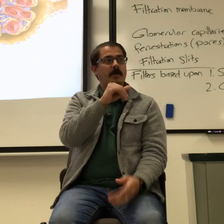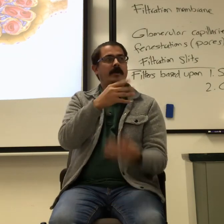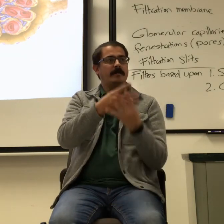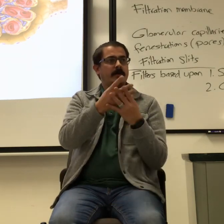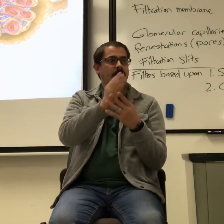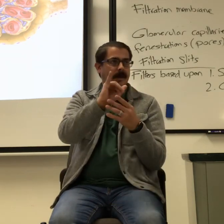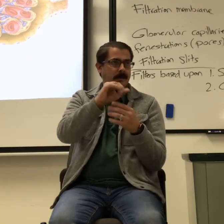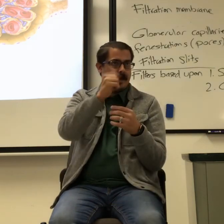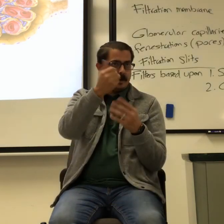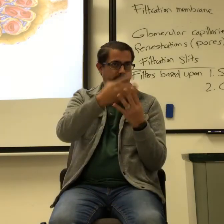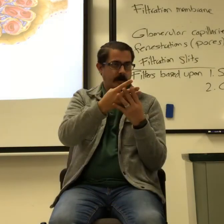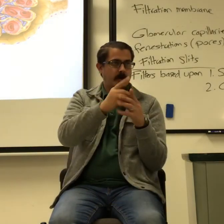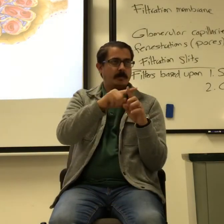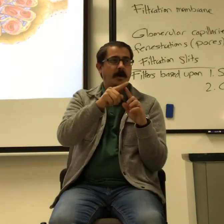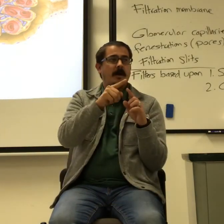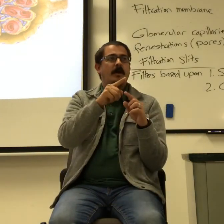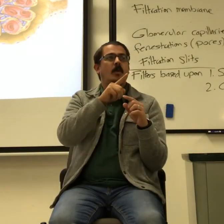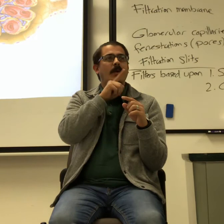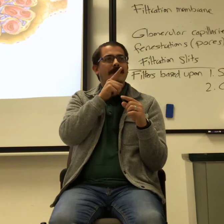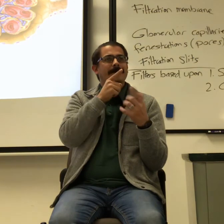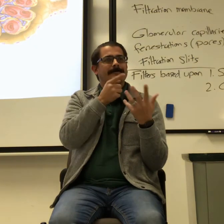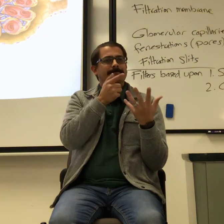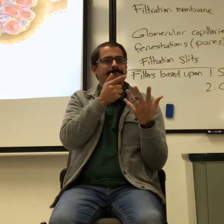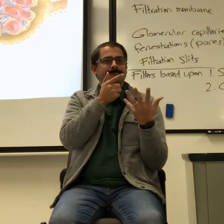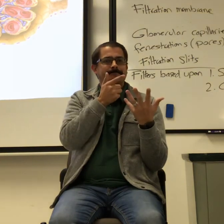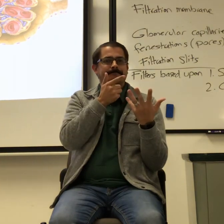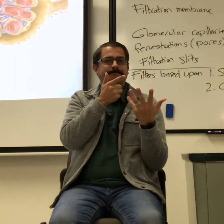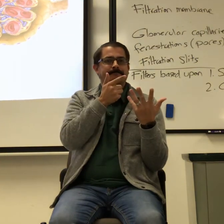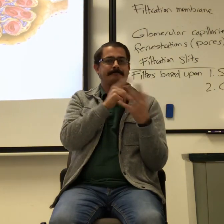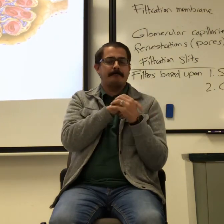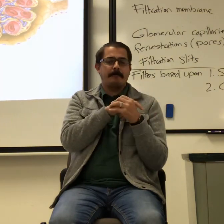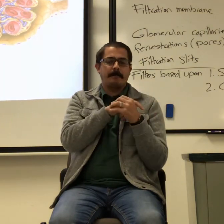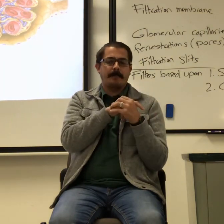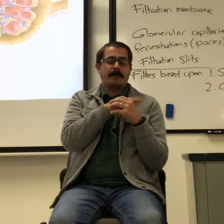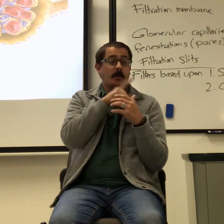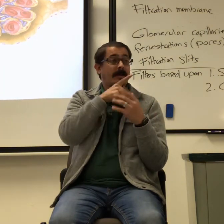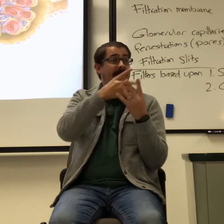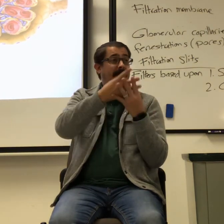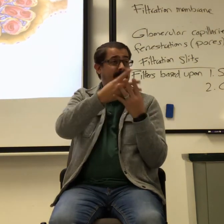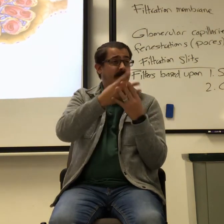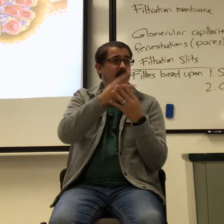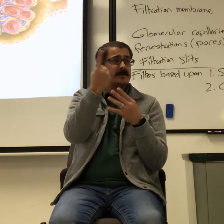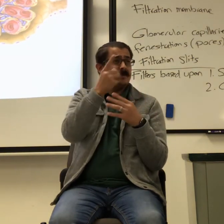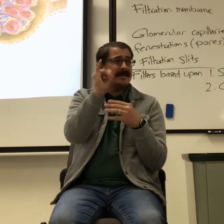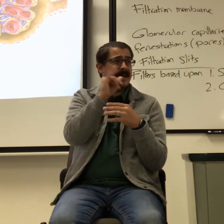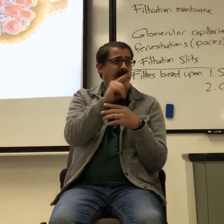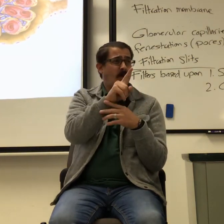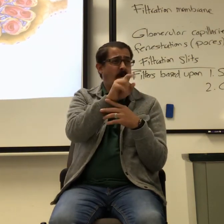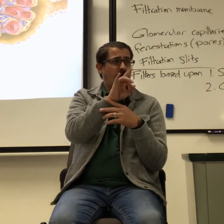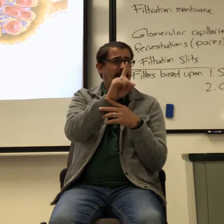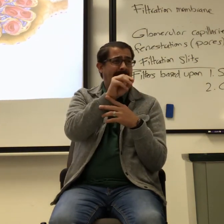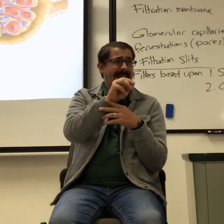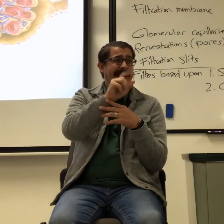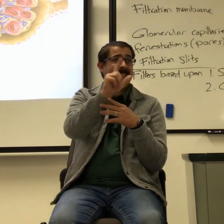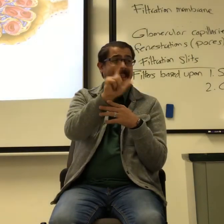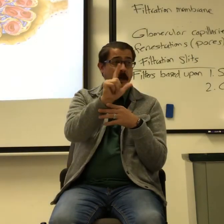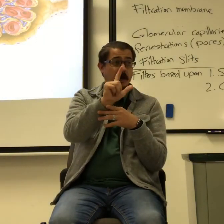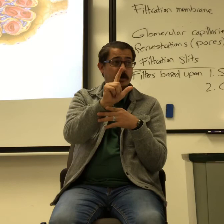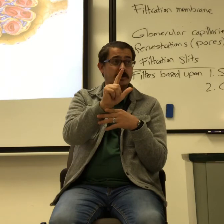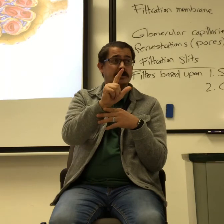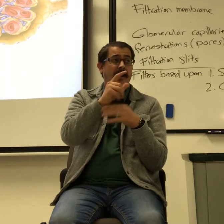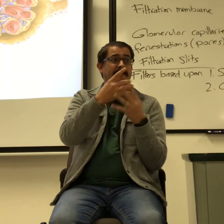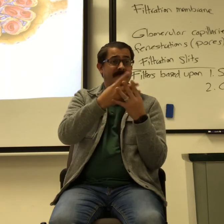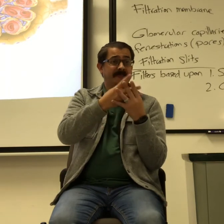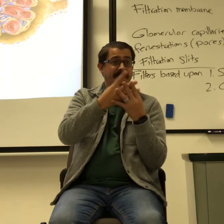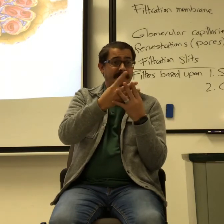like anything else. But quantitatively, I think that's the difference maker. They filter something like 180 liters of filtrate every